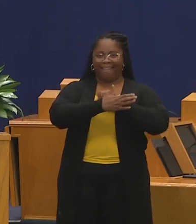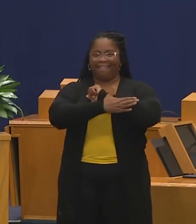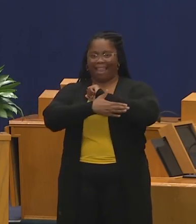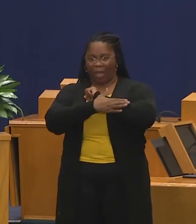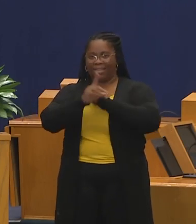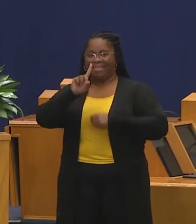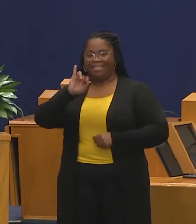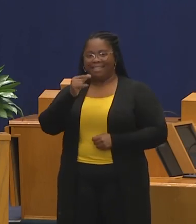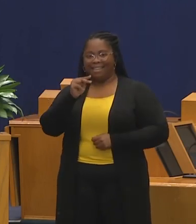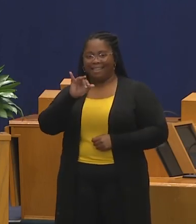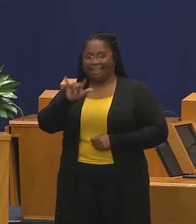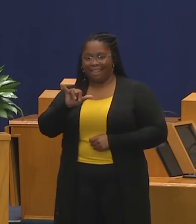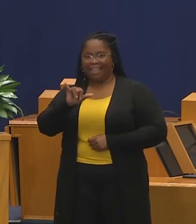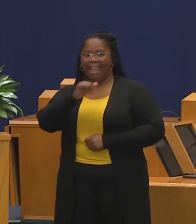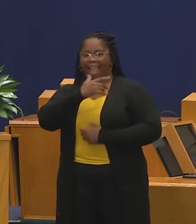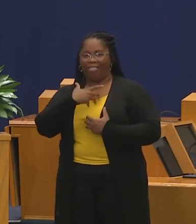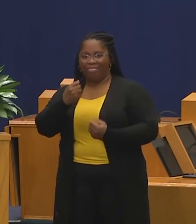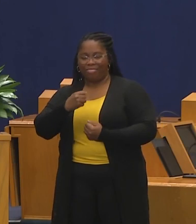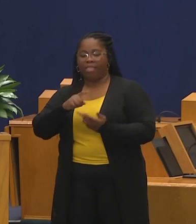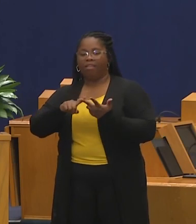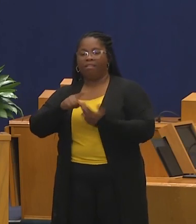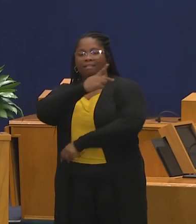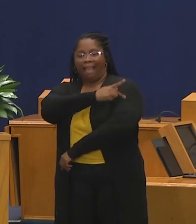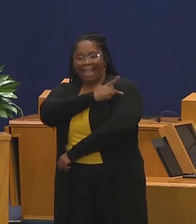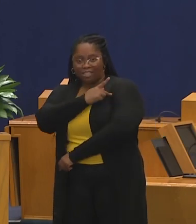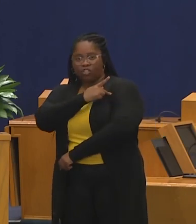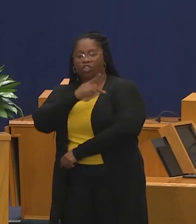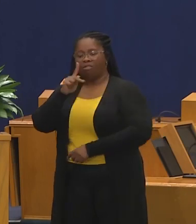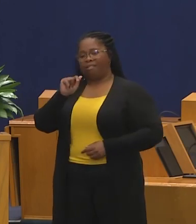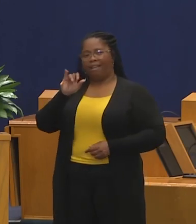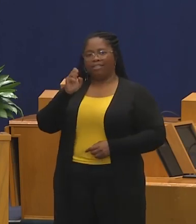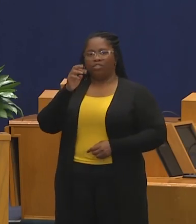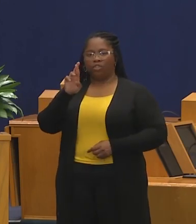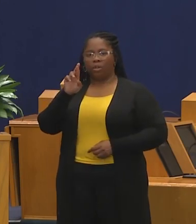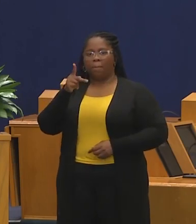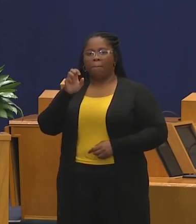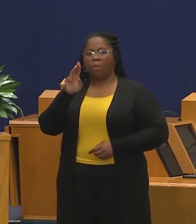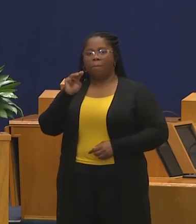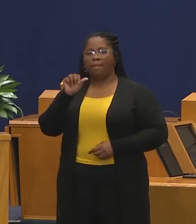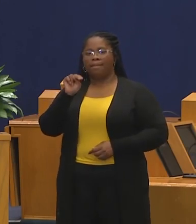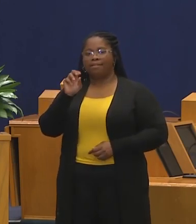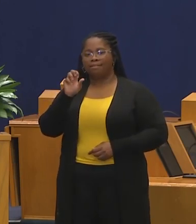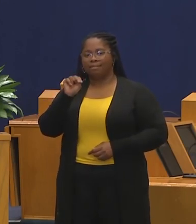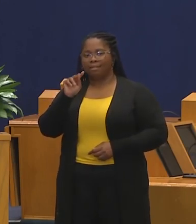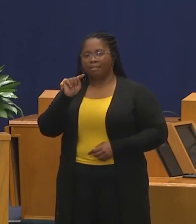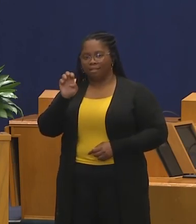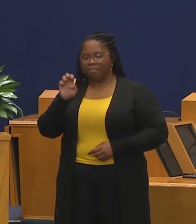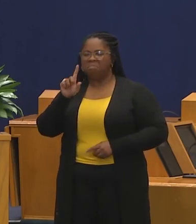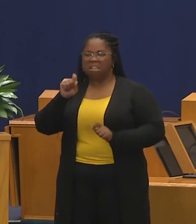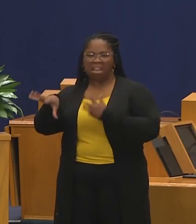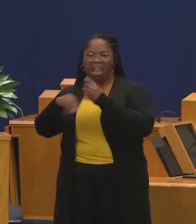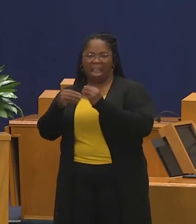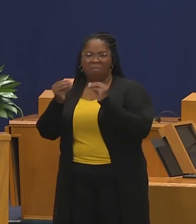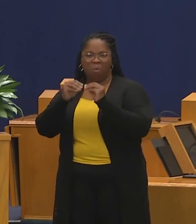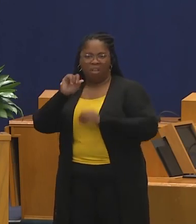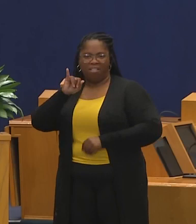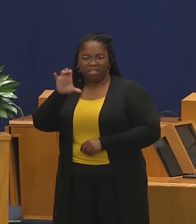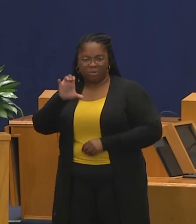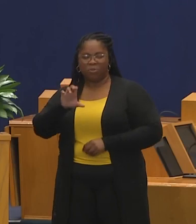Dignity Health, and Kaiser Permanente, it has the ability to add ICU beds. The Department of Health Services, its